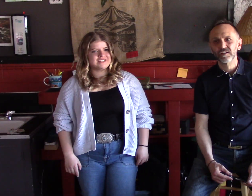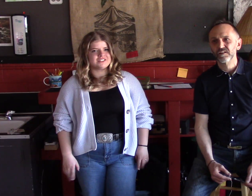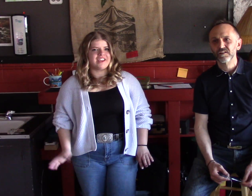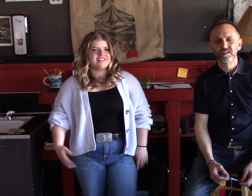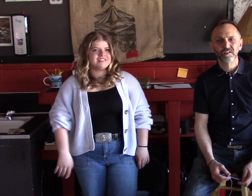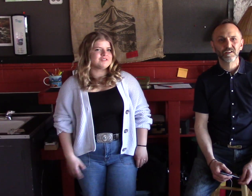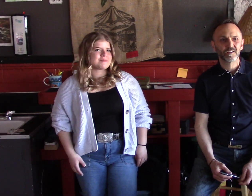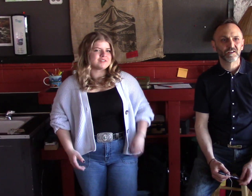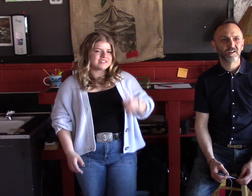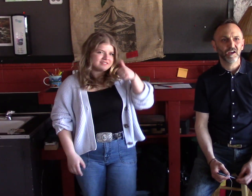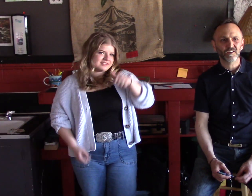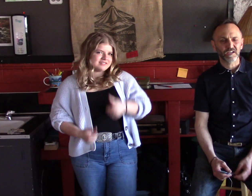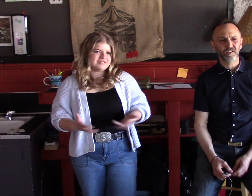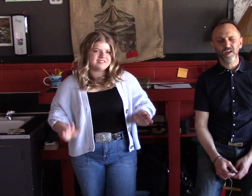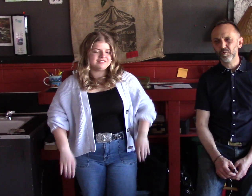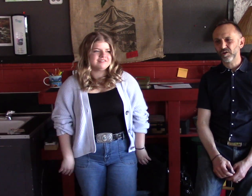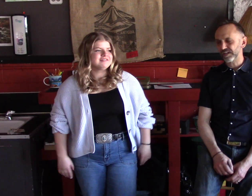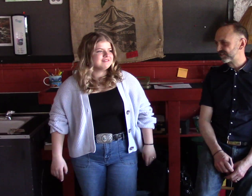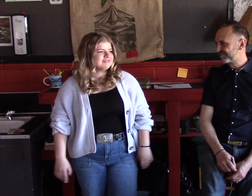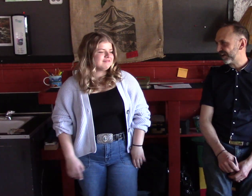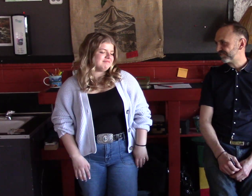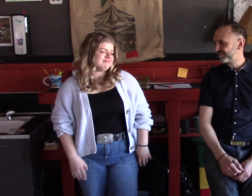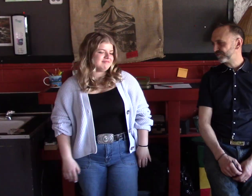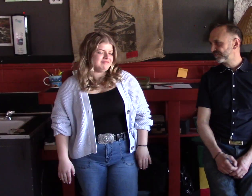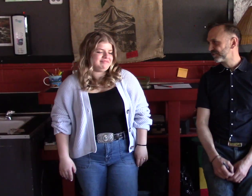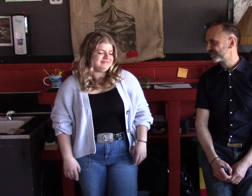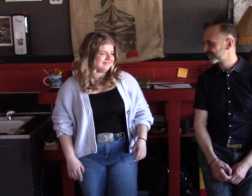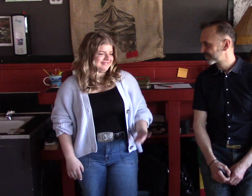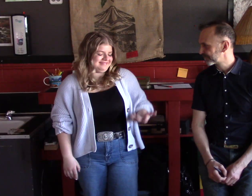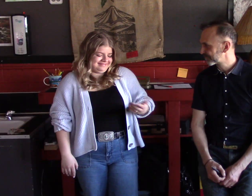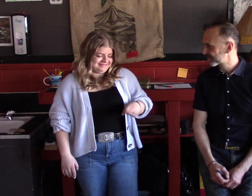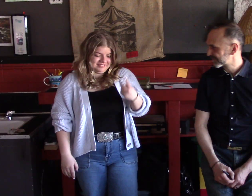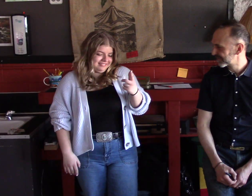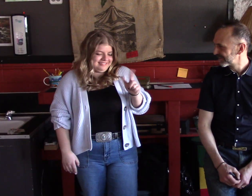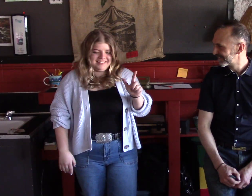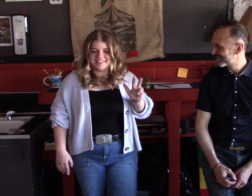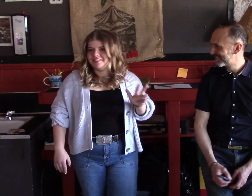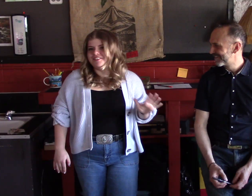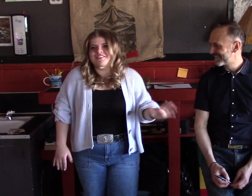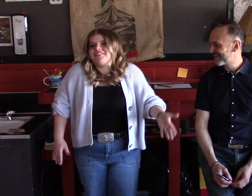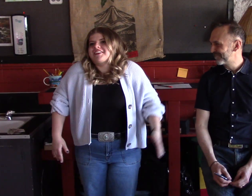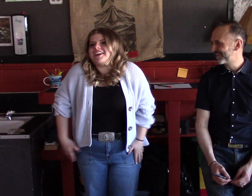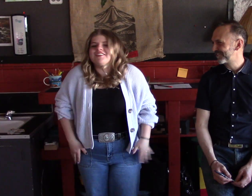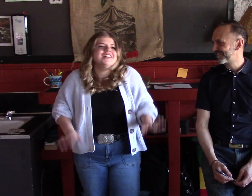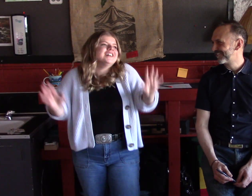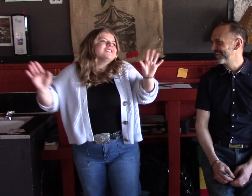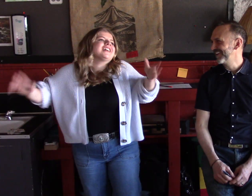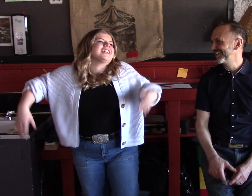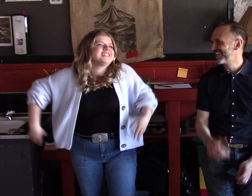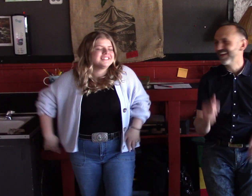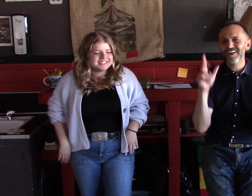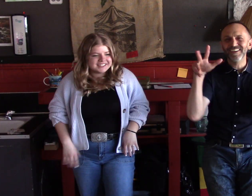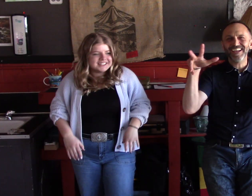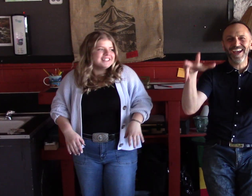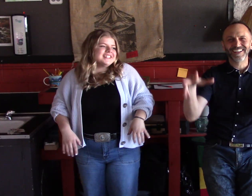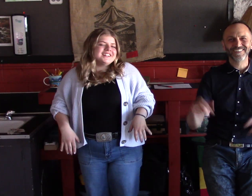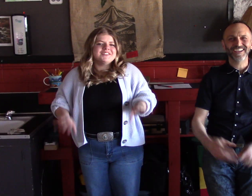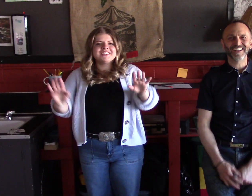okay. I'll remember it. Okay, we only need to 5 too. Yeah, There 1, 2, you 3. go. 1, We're 2. We got it. We